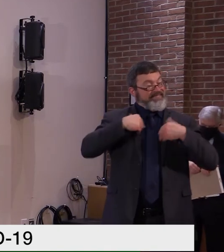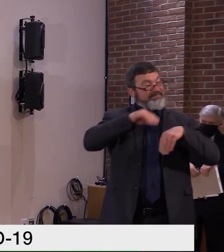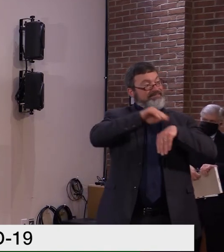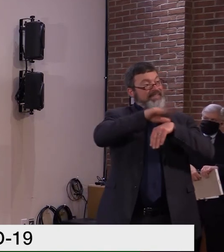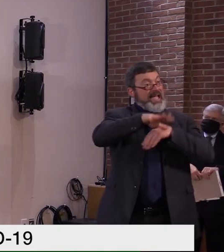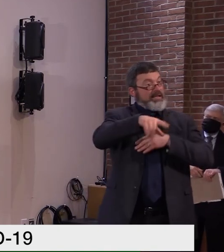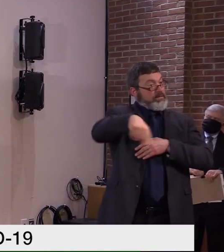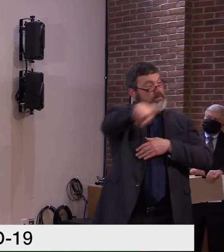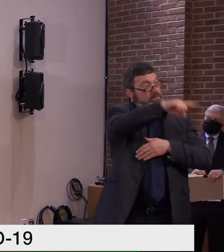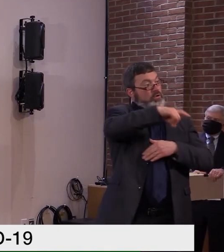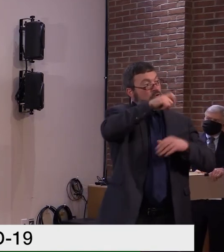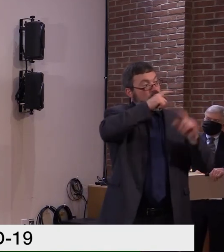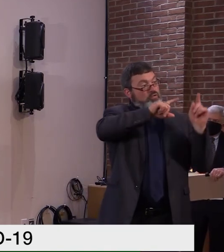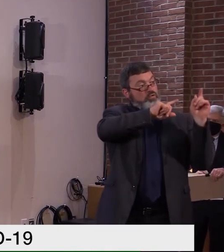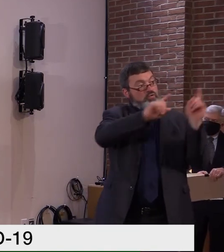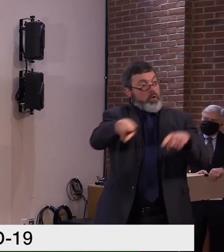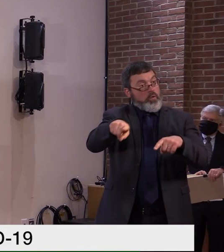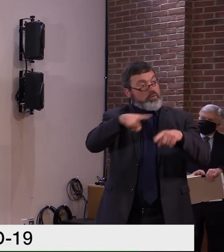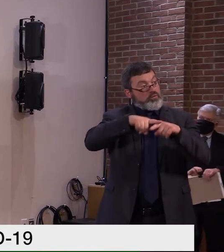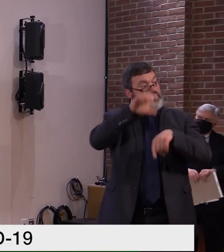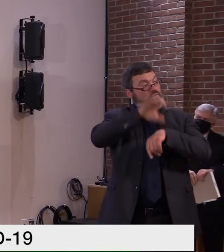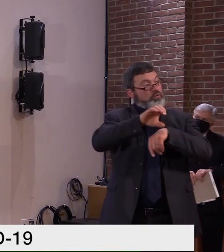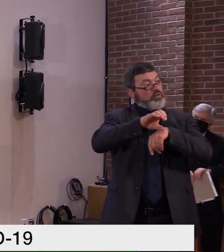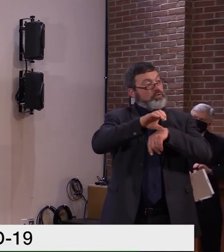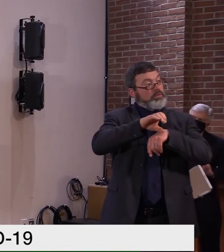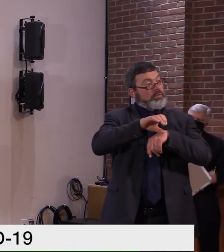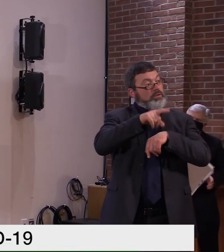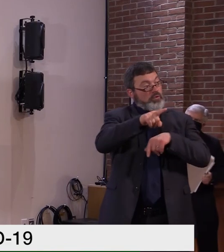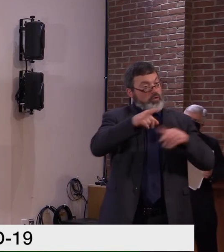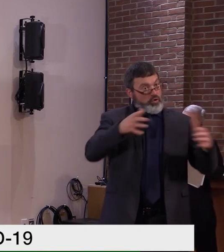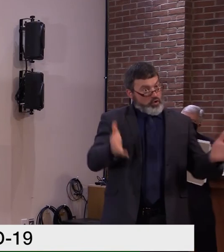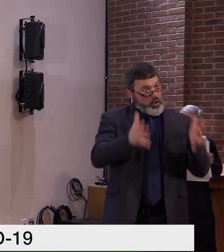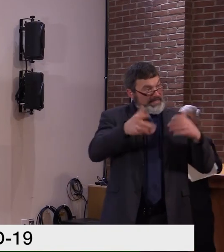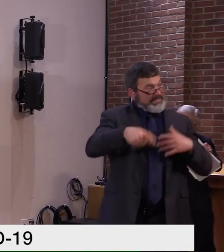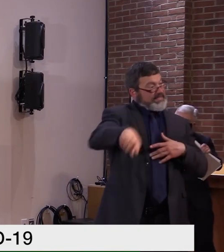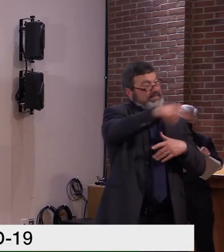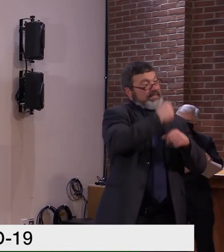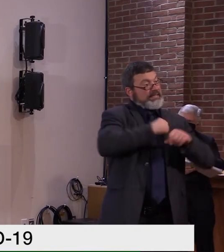to strongly consider getting tested as soon as possible.